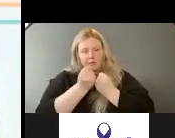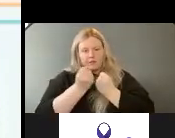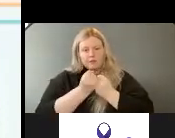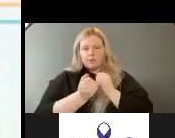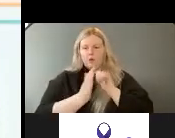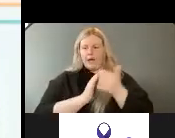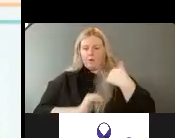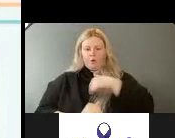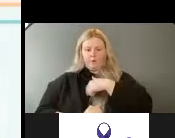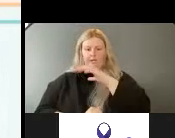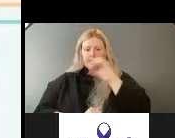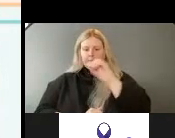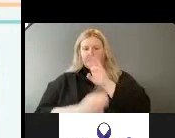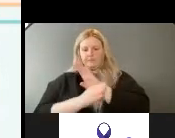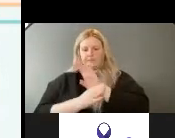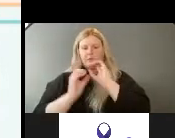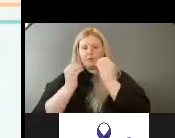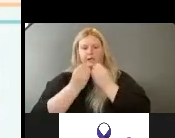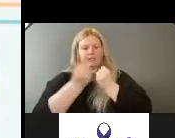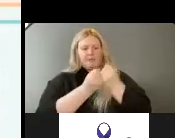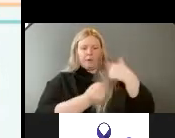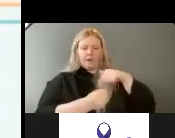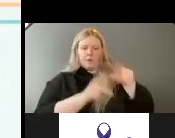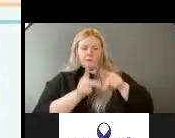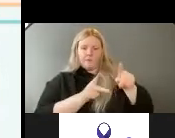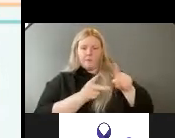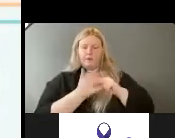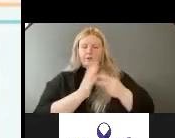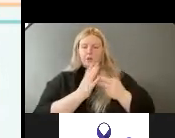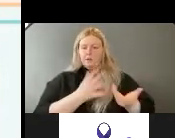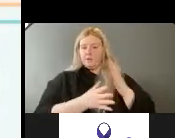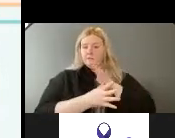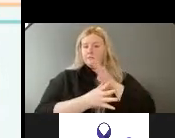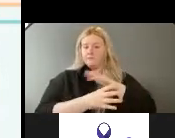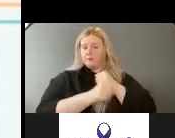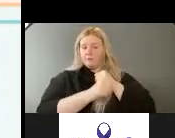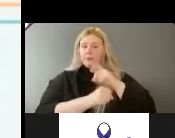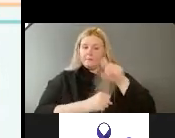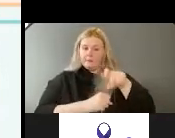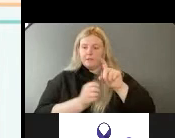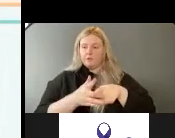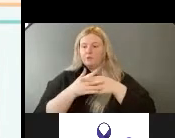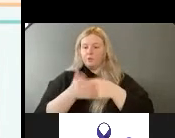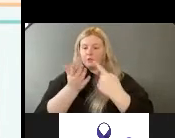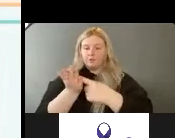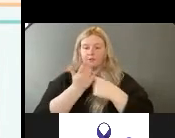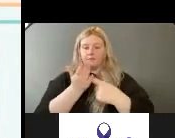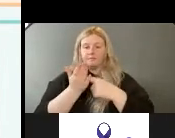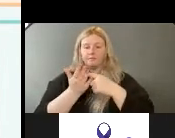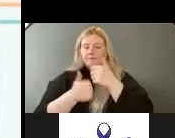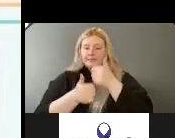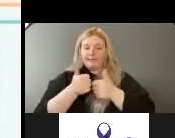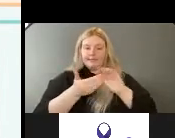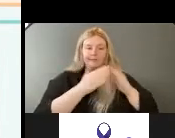that we need to do is prioritize prevention, get it onto the radar in every municipality